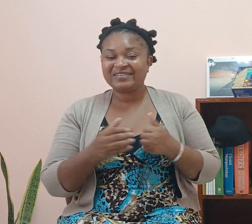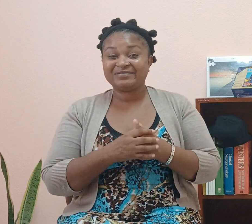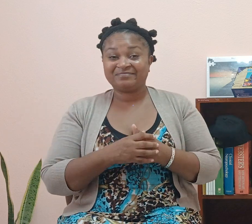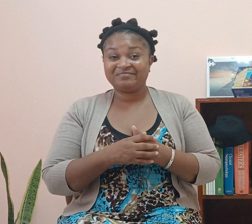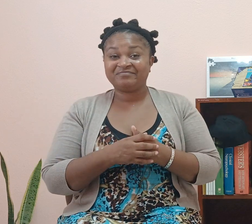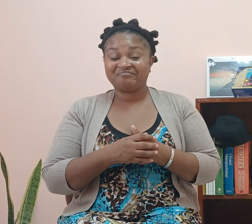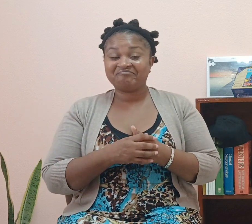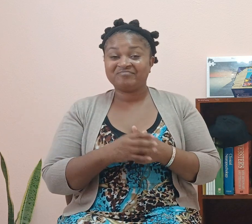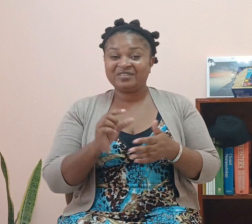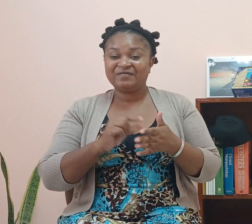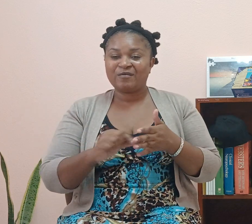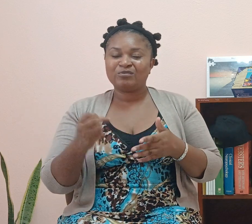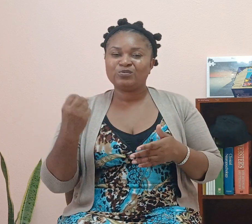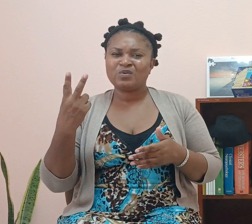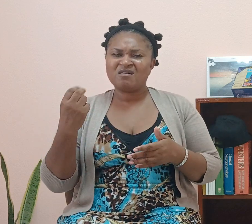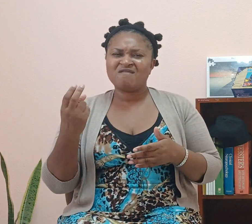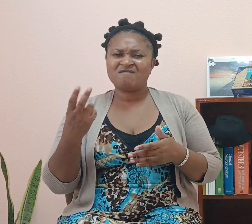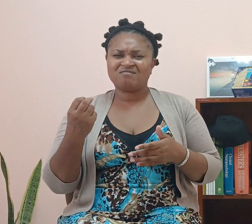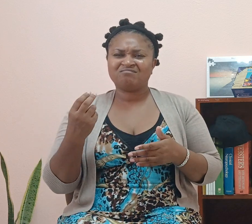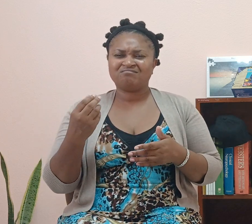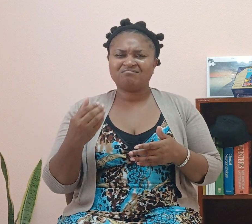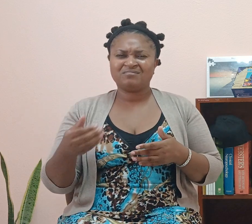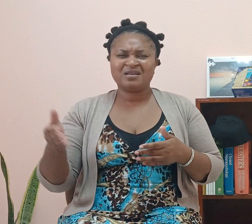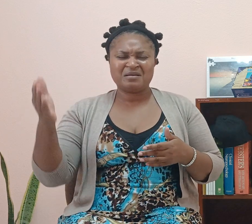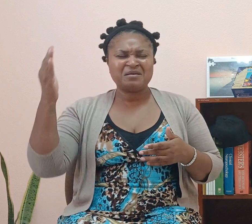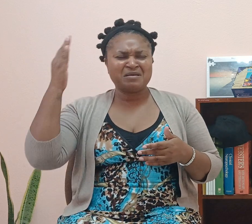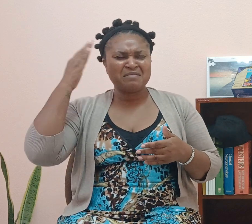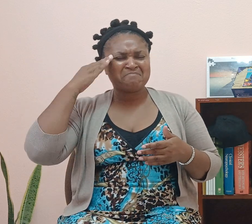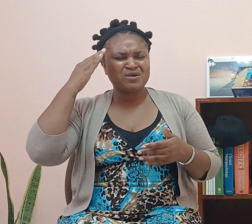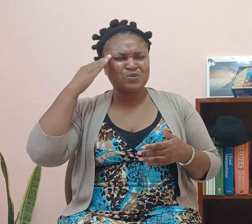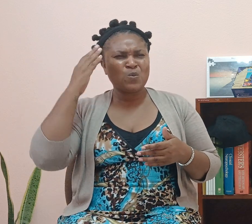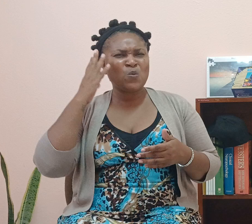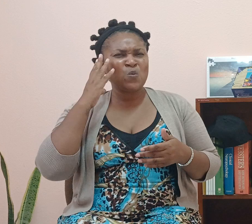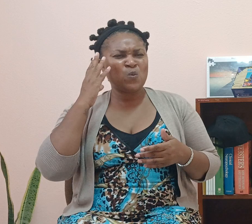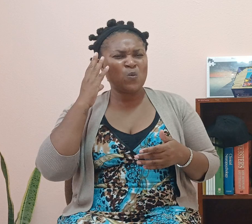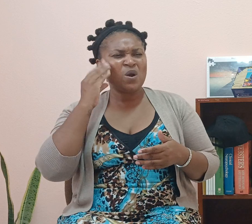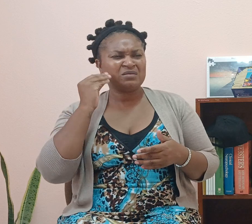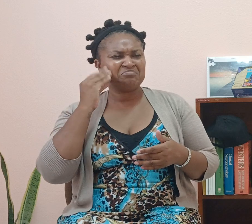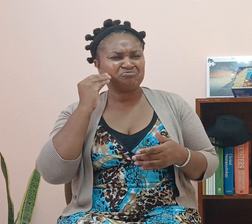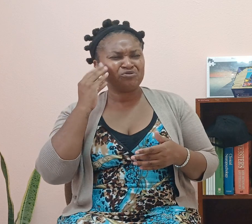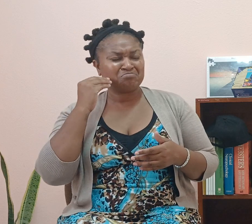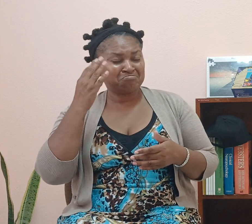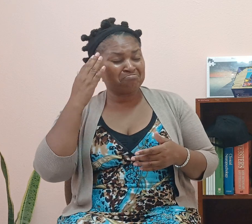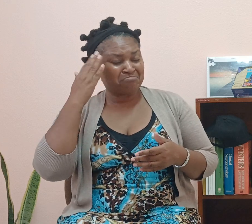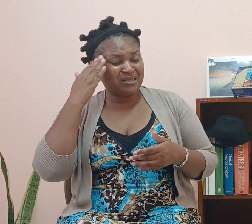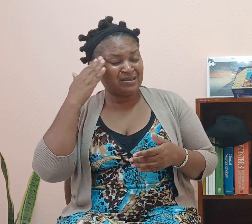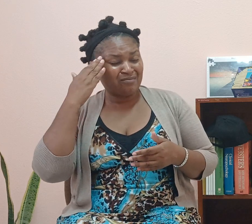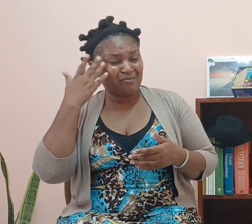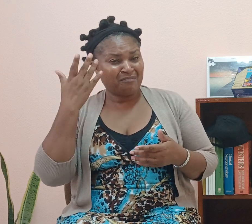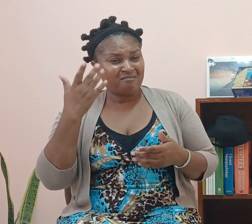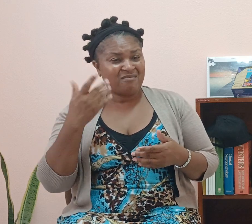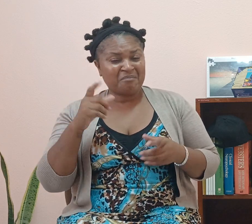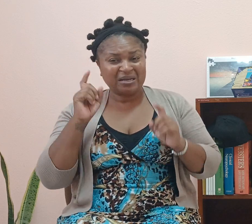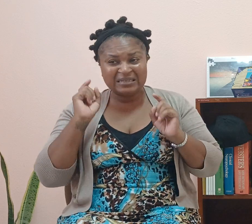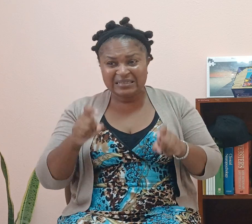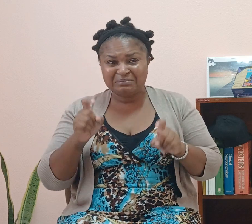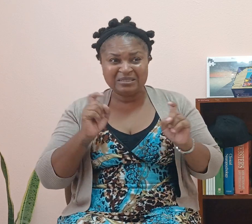12. I know the experience of being in need and of having more than enough.